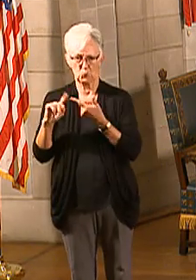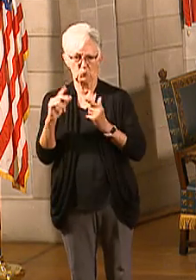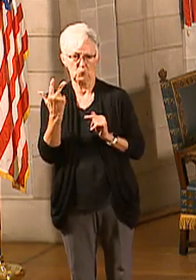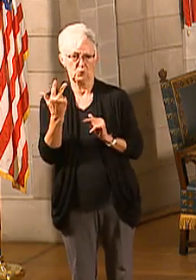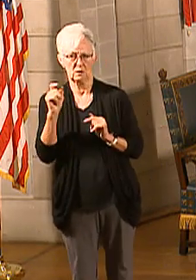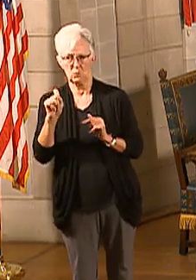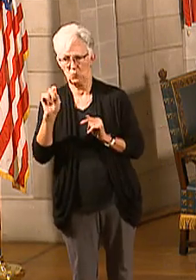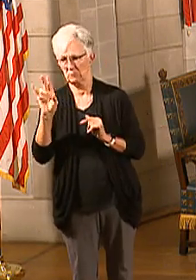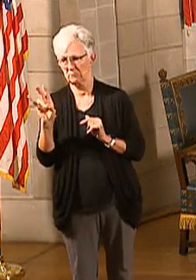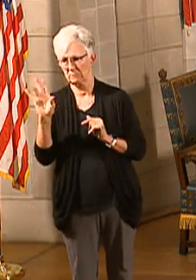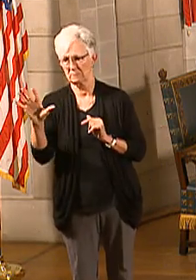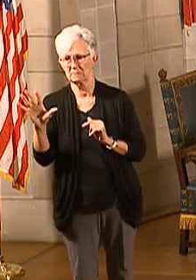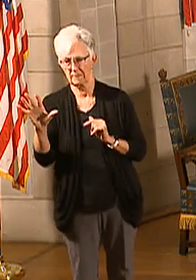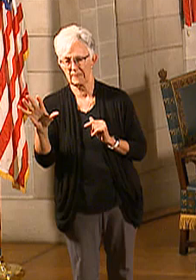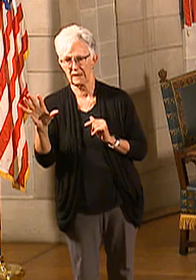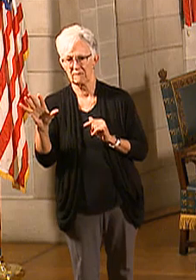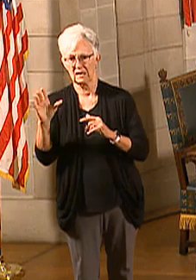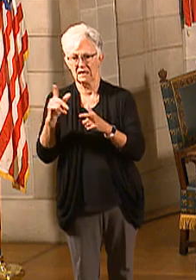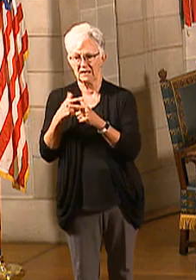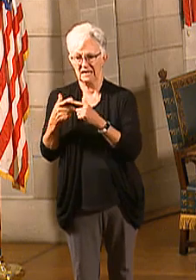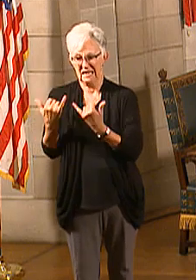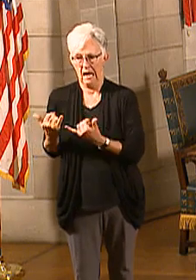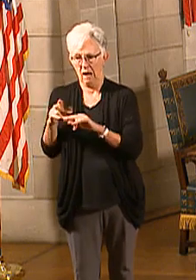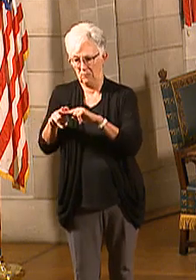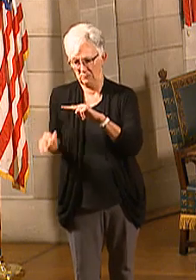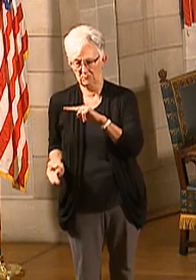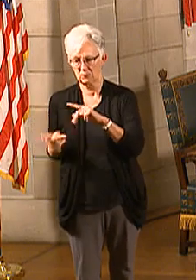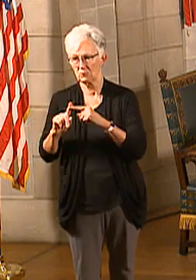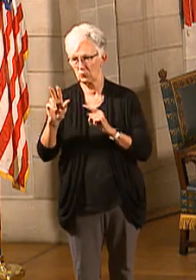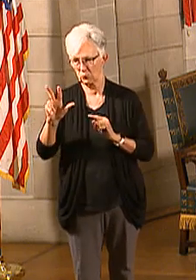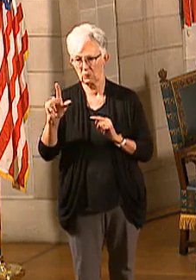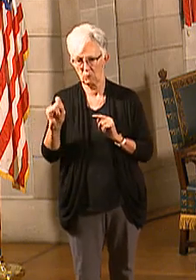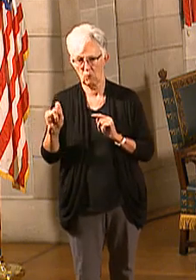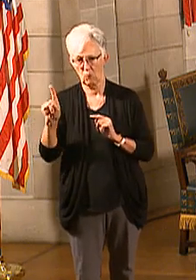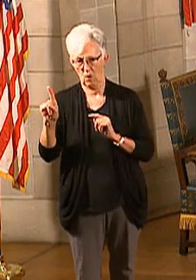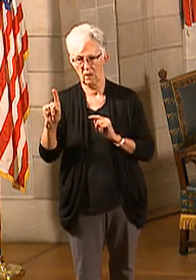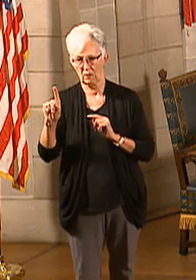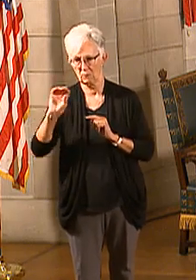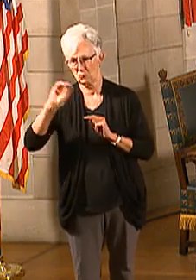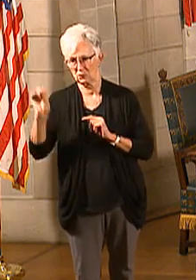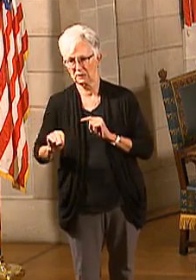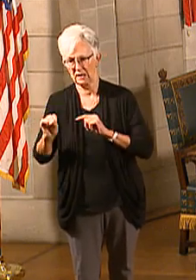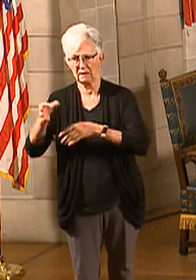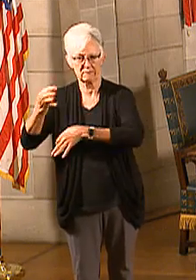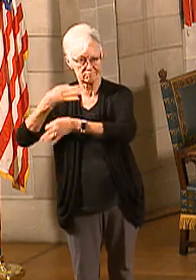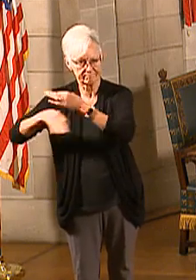made the pay increase, it was 3.1%. So that was one of the ways that we were able